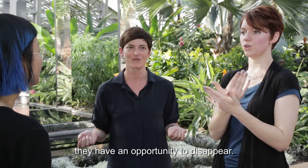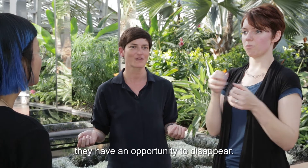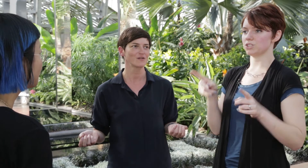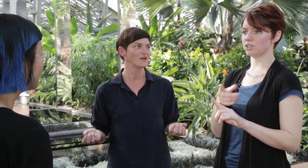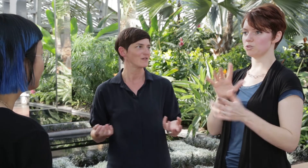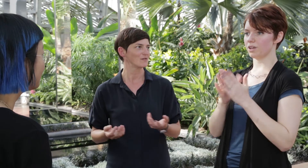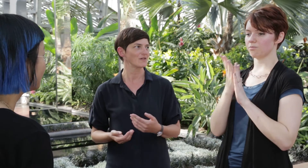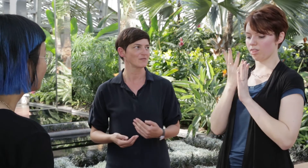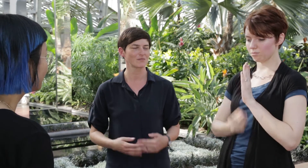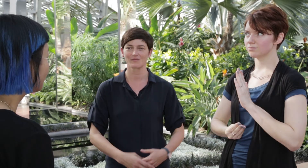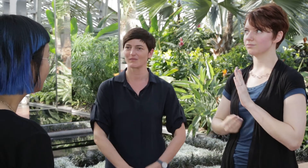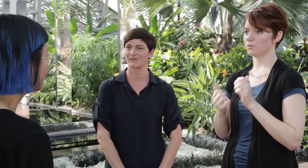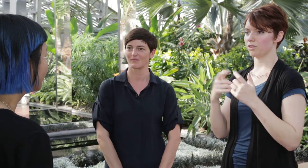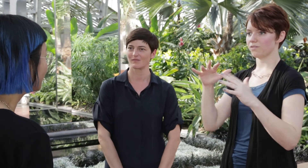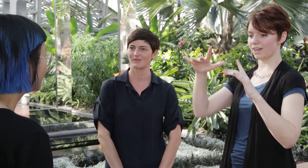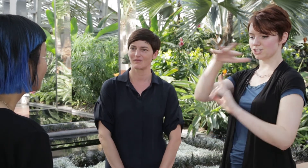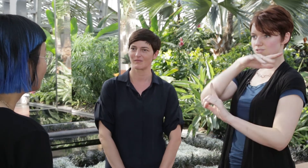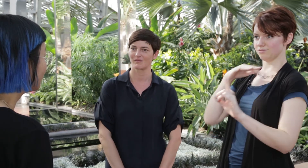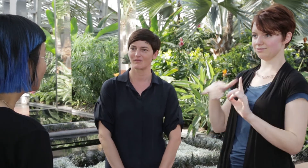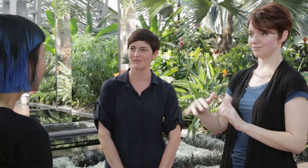to disappear.